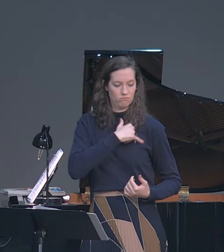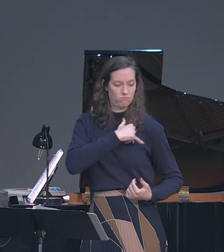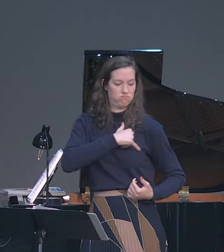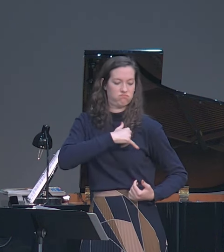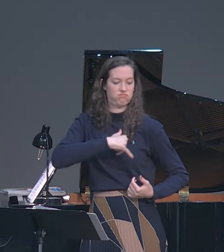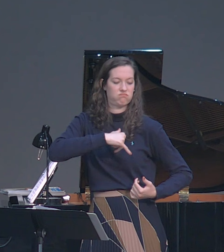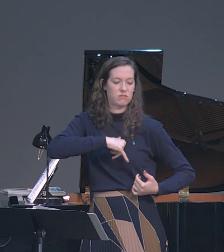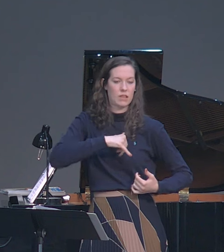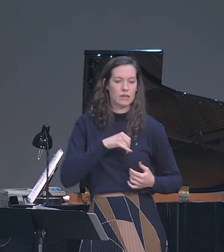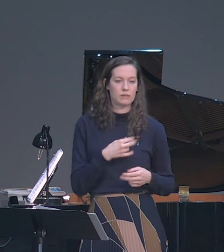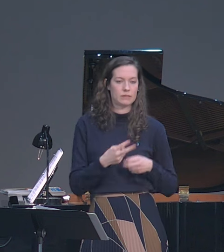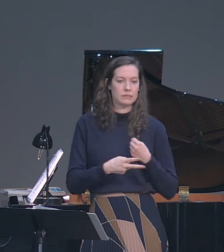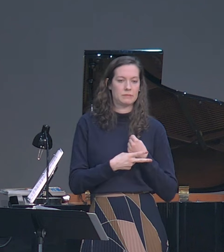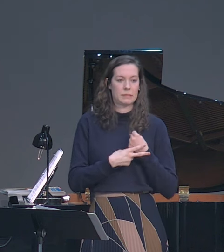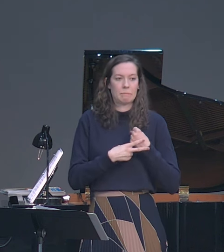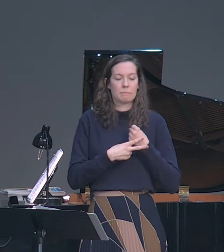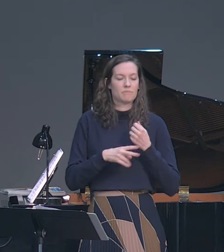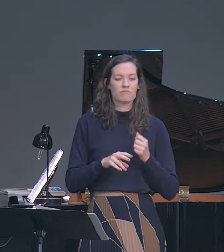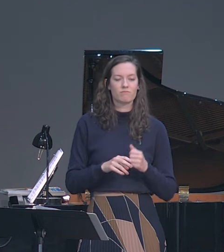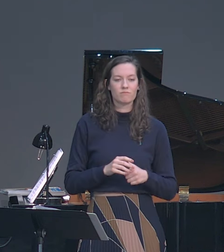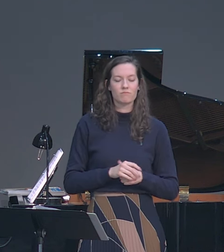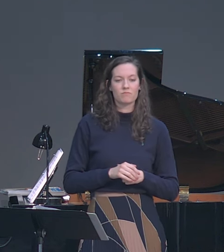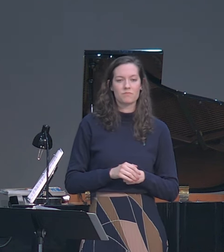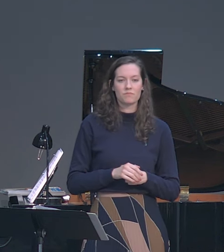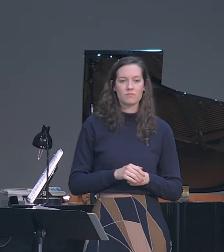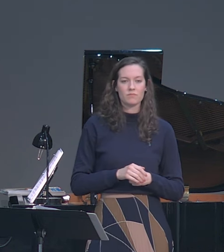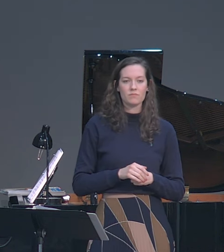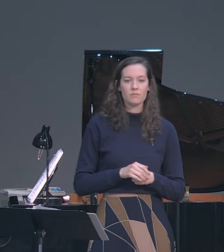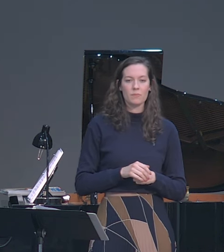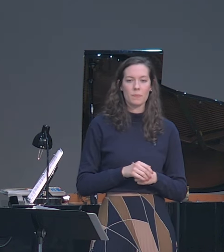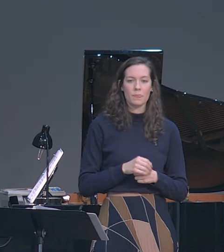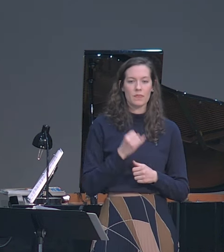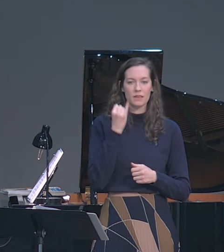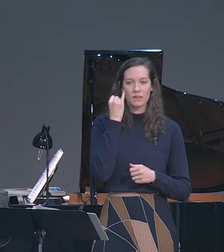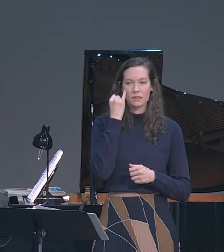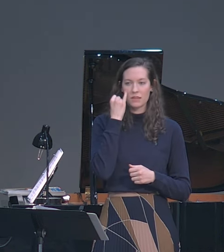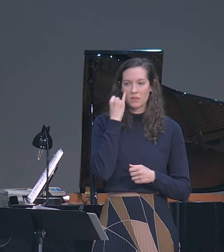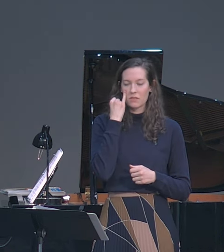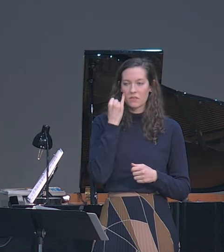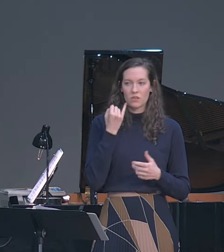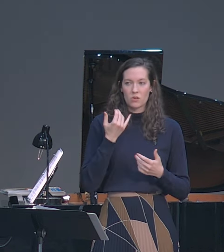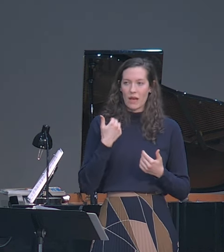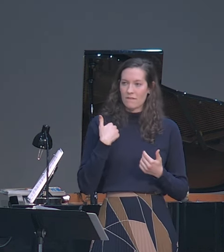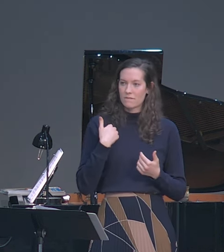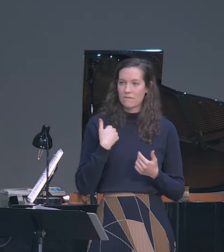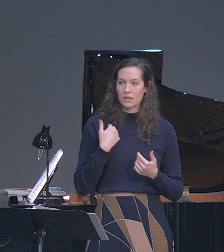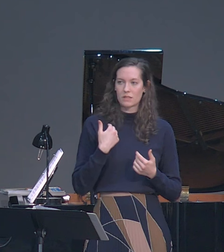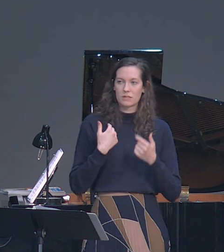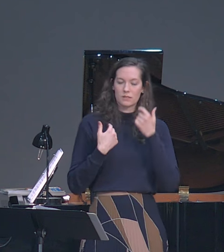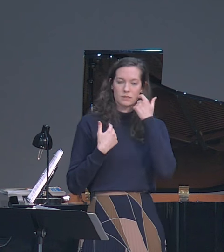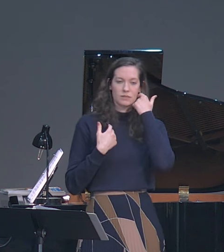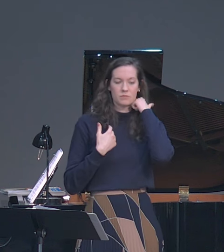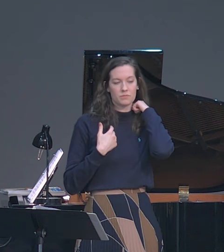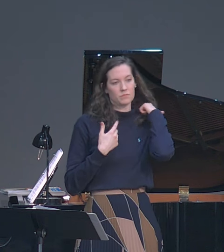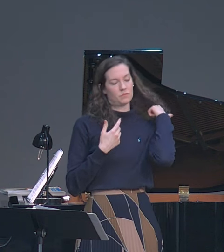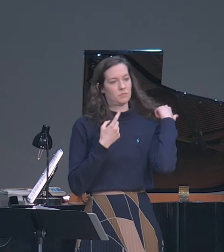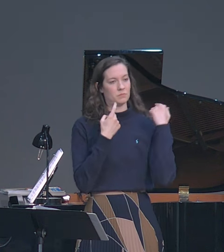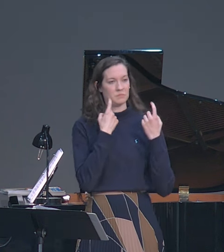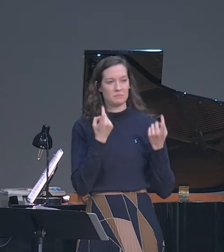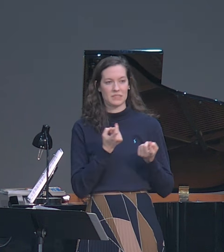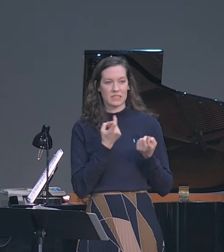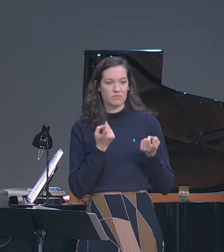who are under church discipline have sin that they have not repented of, that they've not made right. Those who are lost have